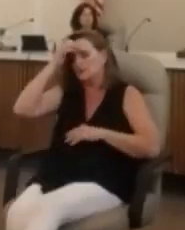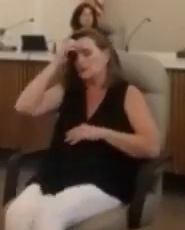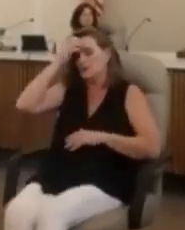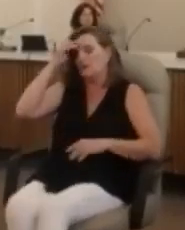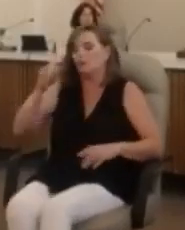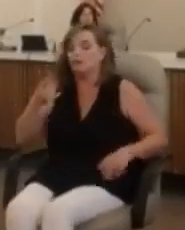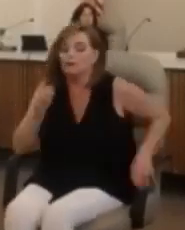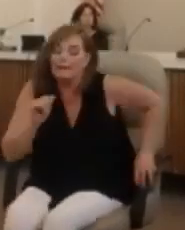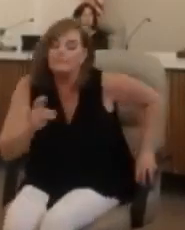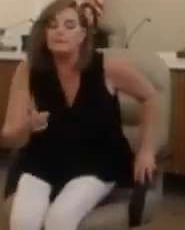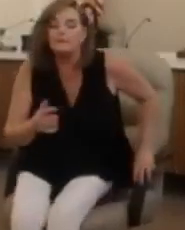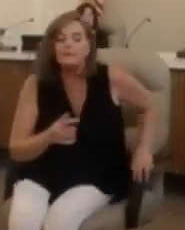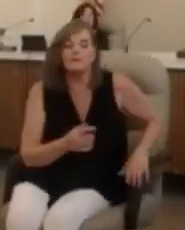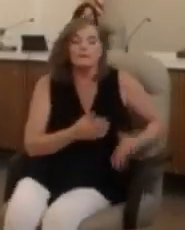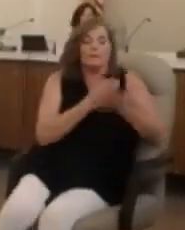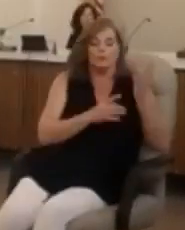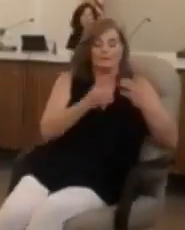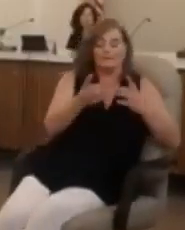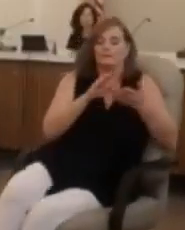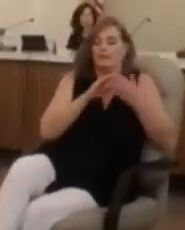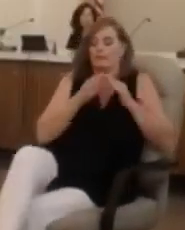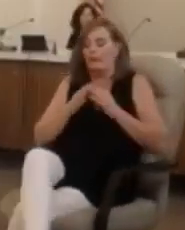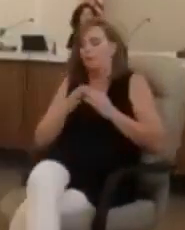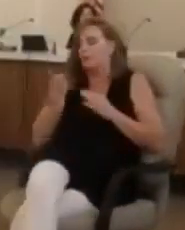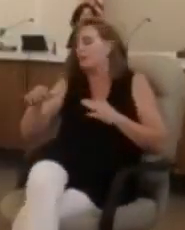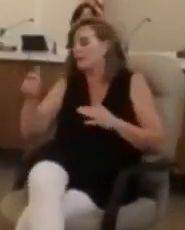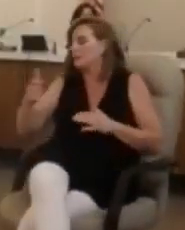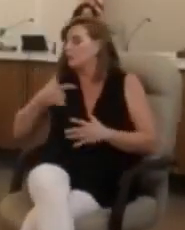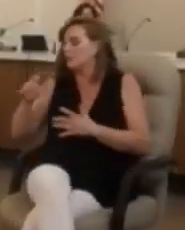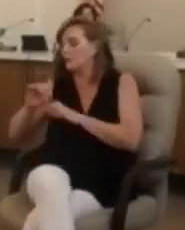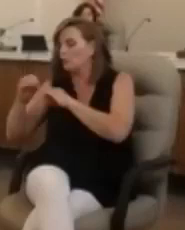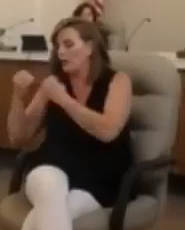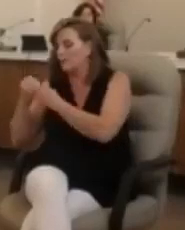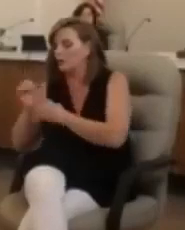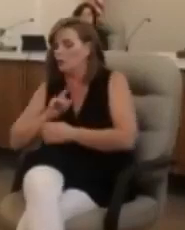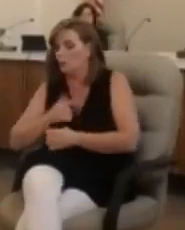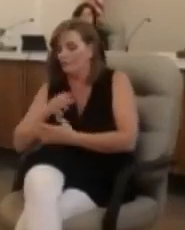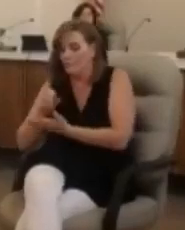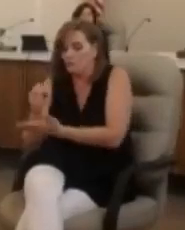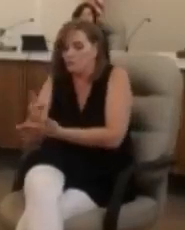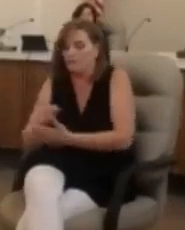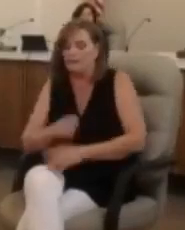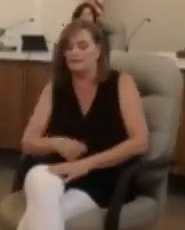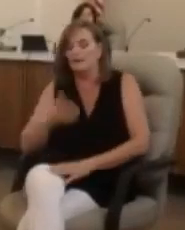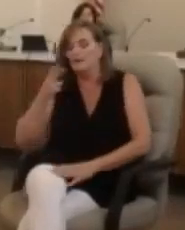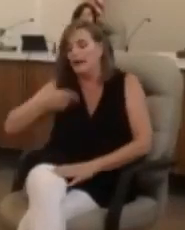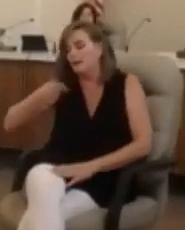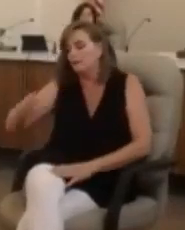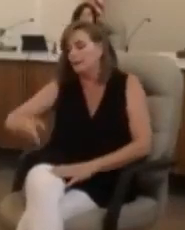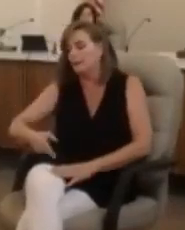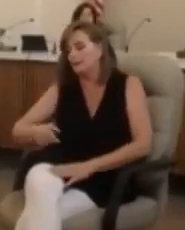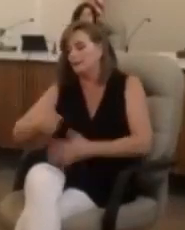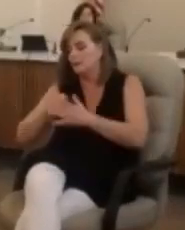town, and the other grantee, another organization who we've approved, is the Henrietta Foundation.